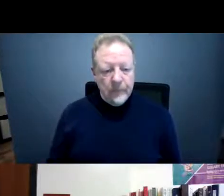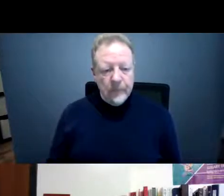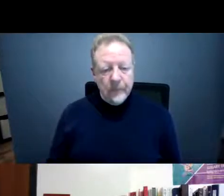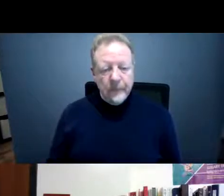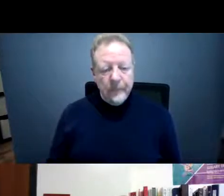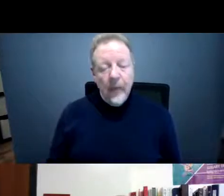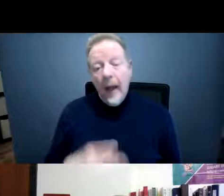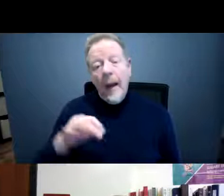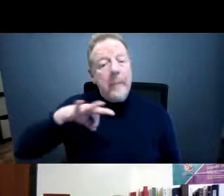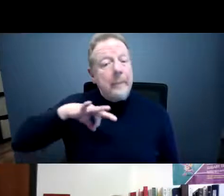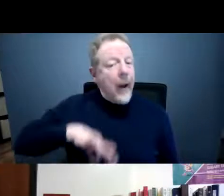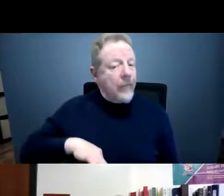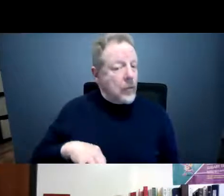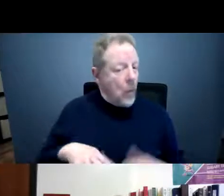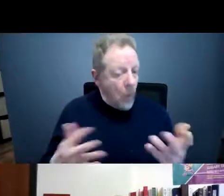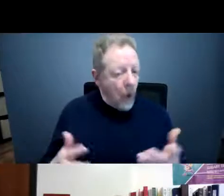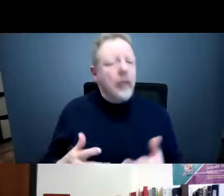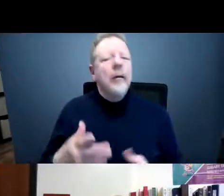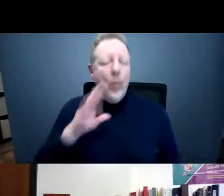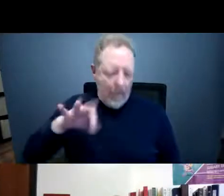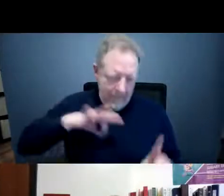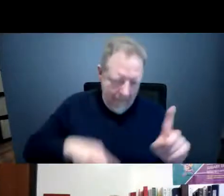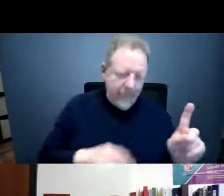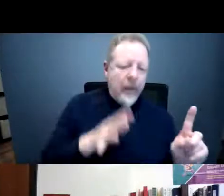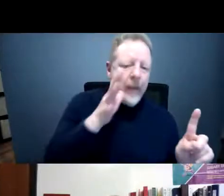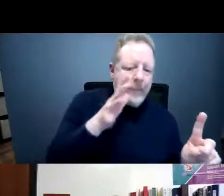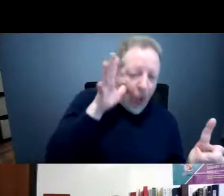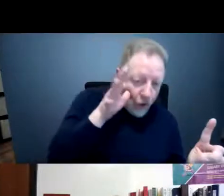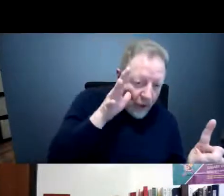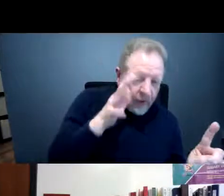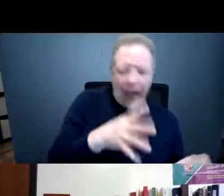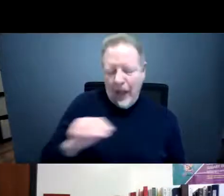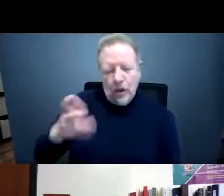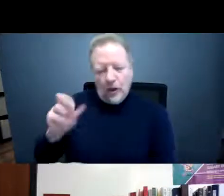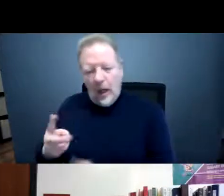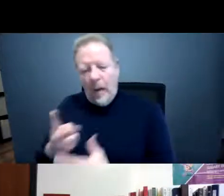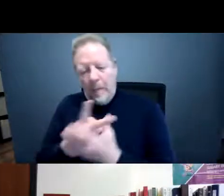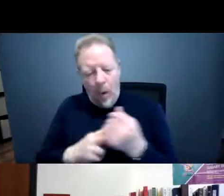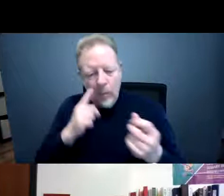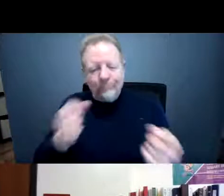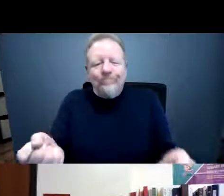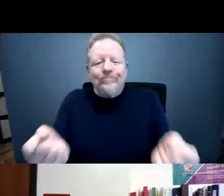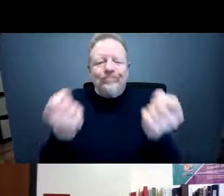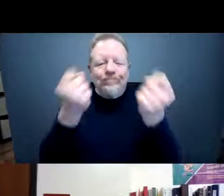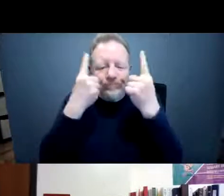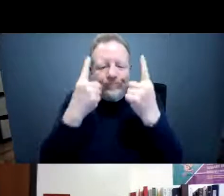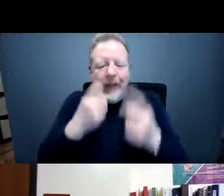And it benefits because both the parent and the child understand what is happening, and they can share the importance of access to